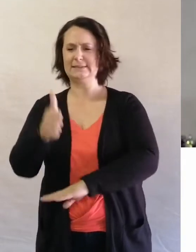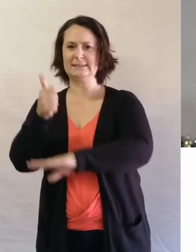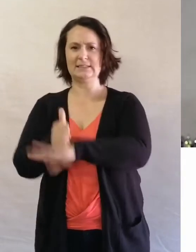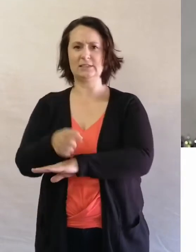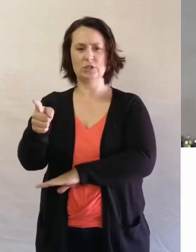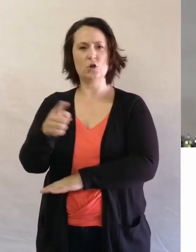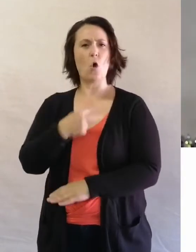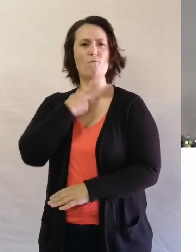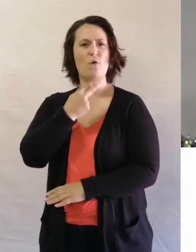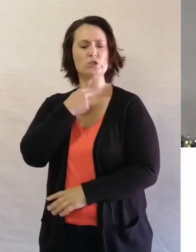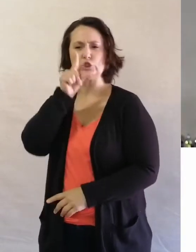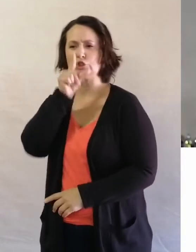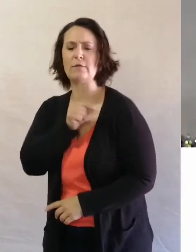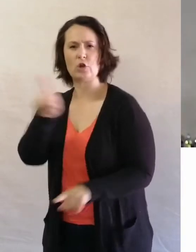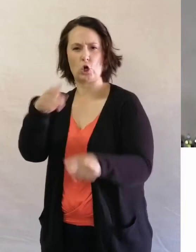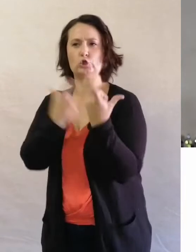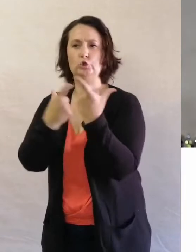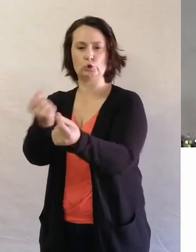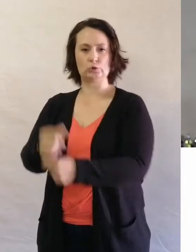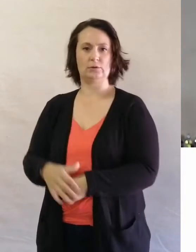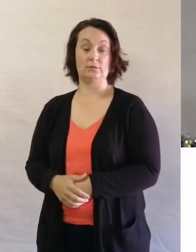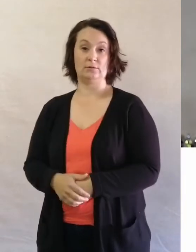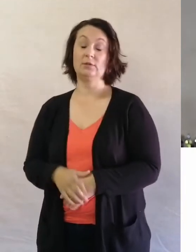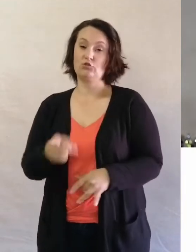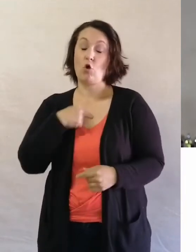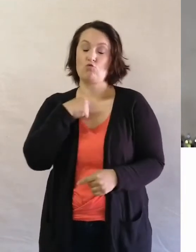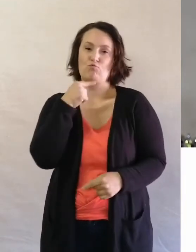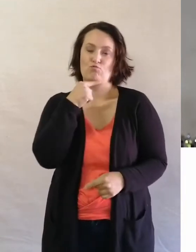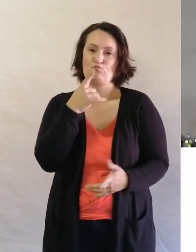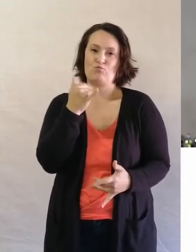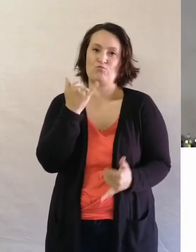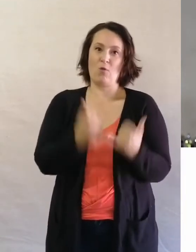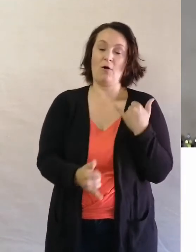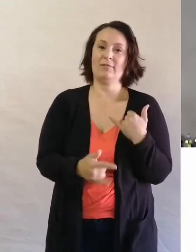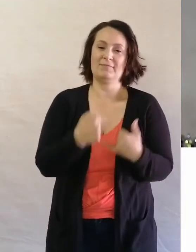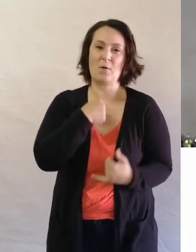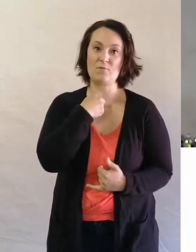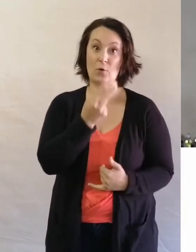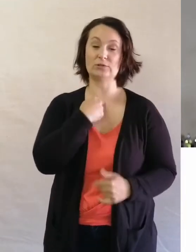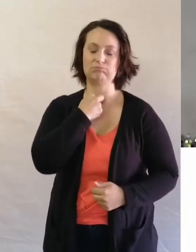very soft voice. Well, he was wrong about my voice. I just hadn't found it yet.